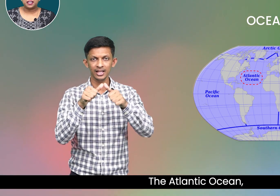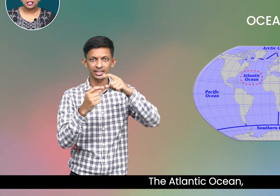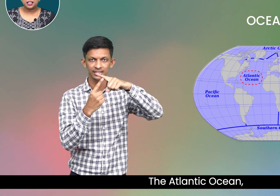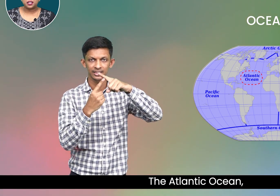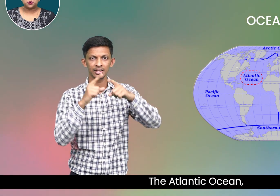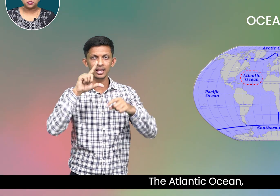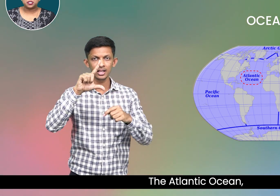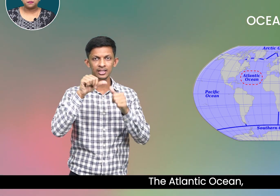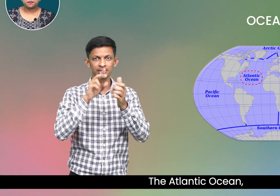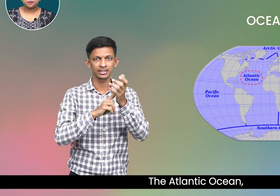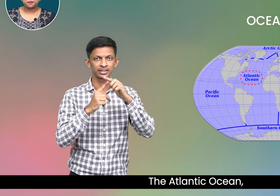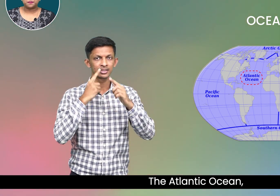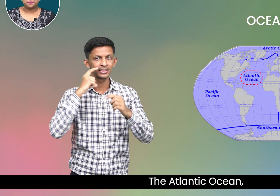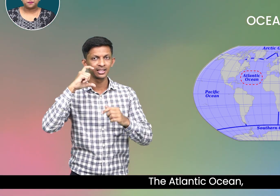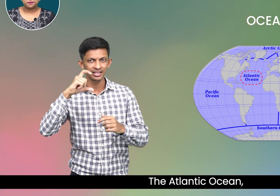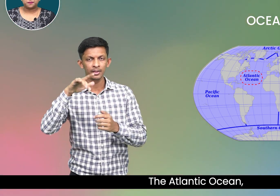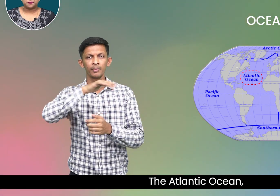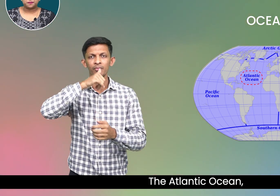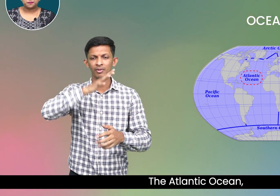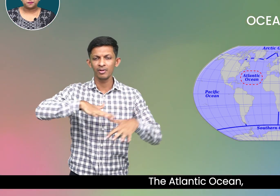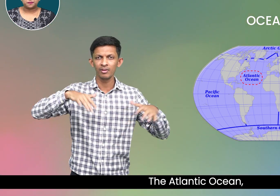the Atlantic Ocean,